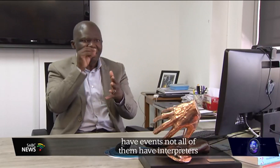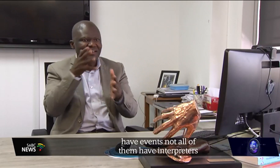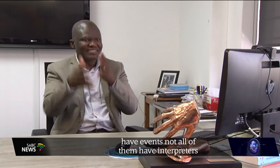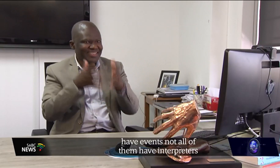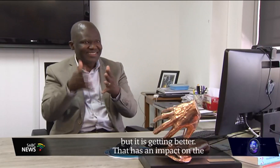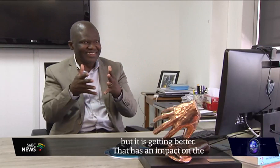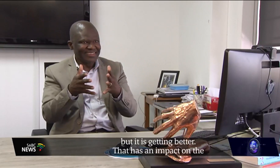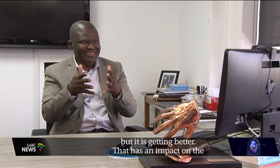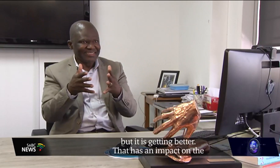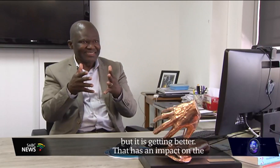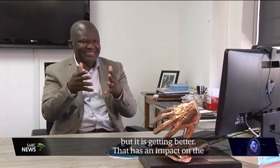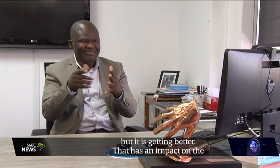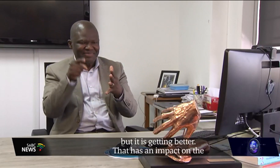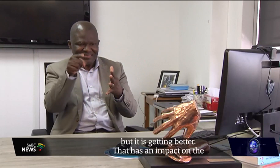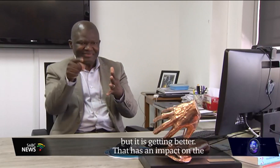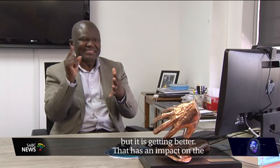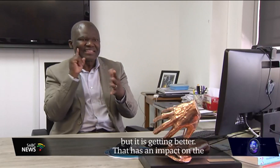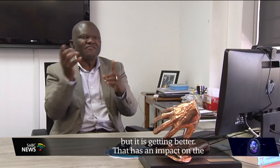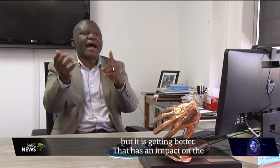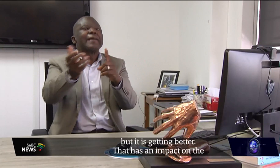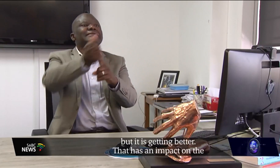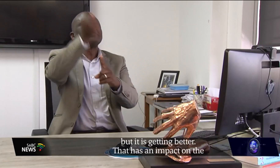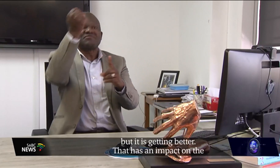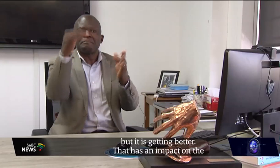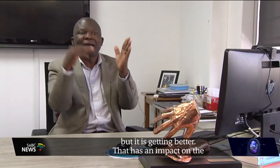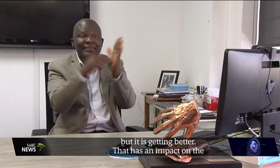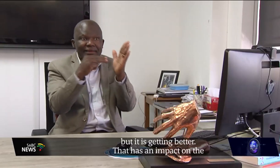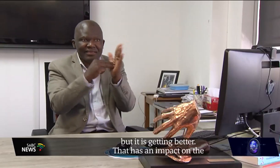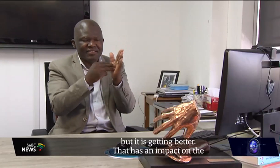fana ka interpretation ya sign language. So